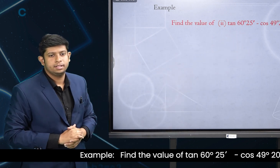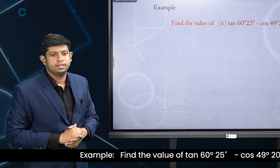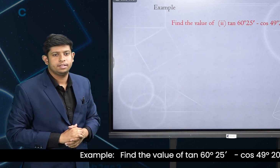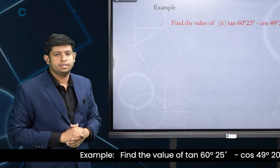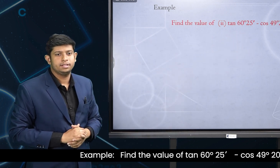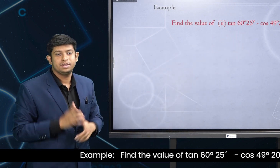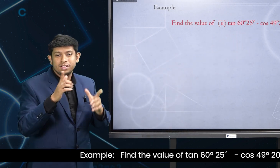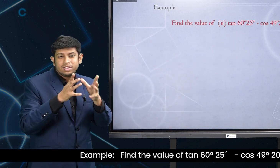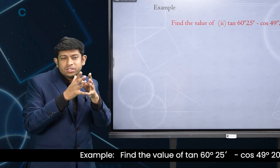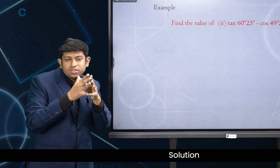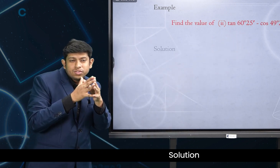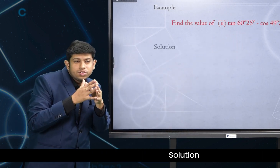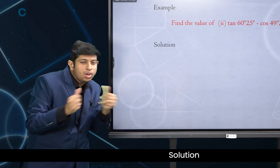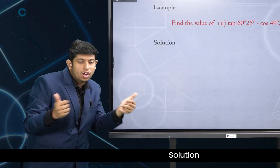minutes. Solution.